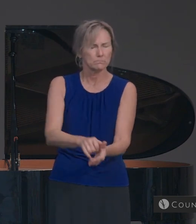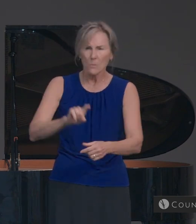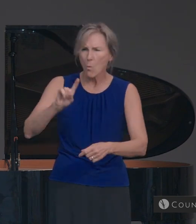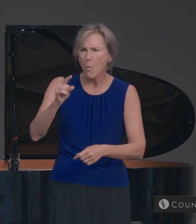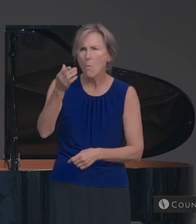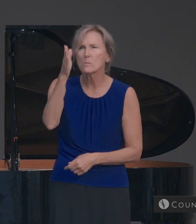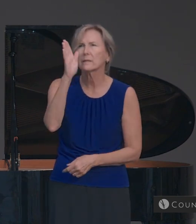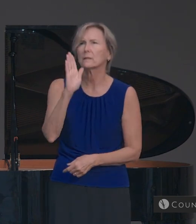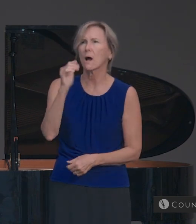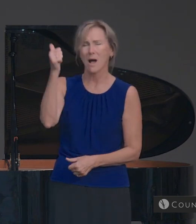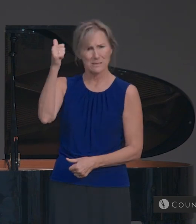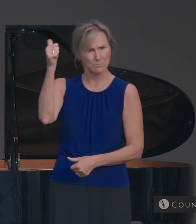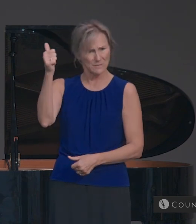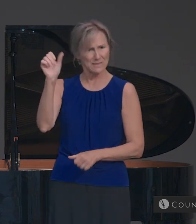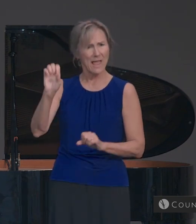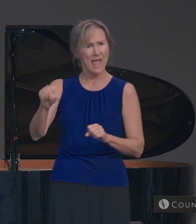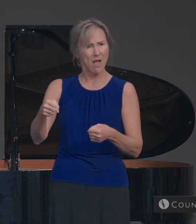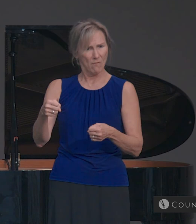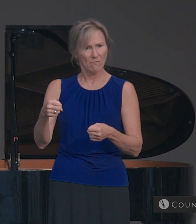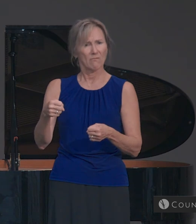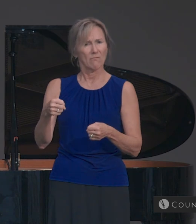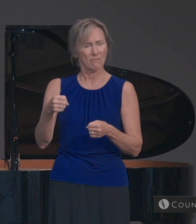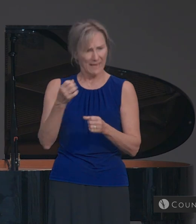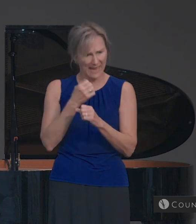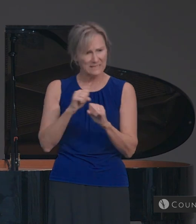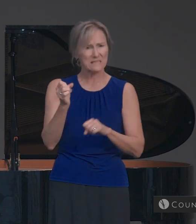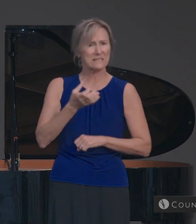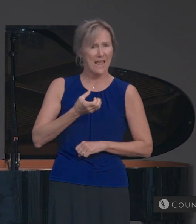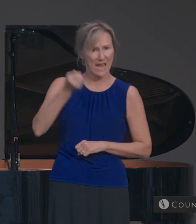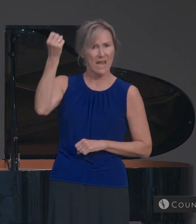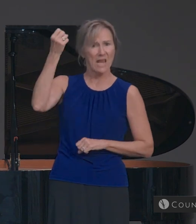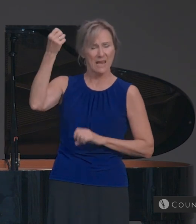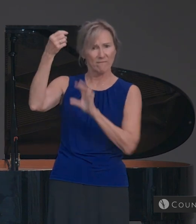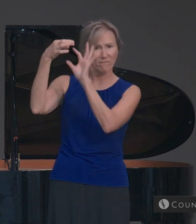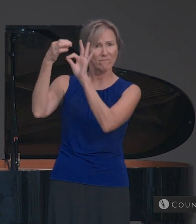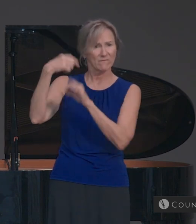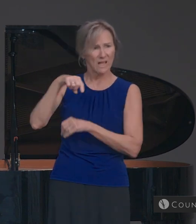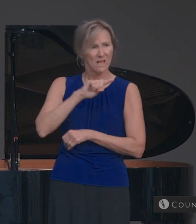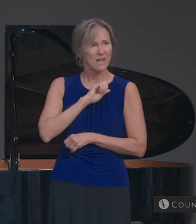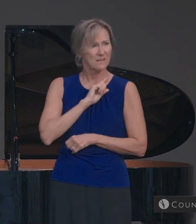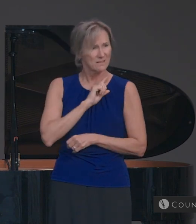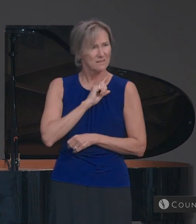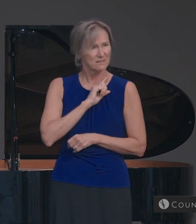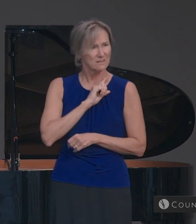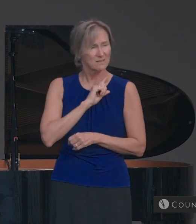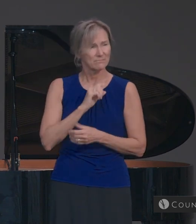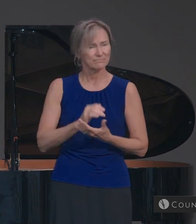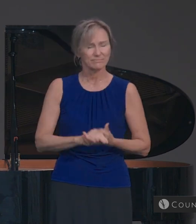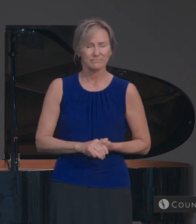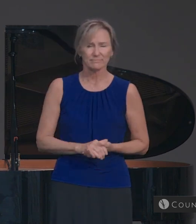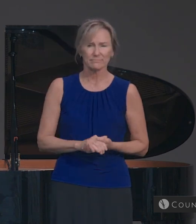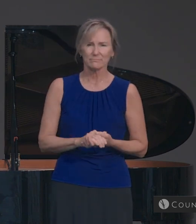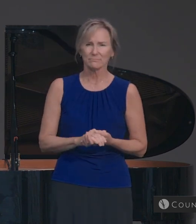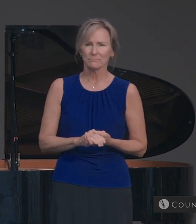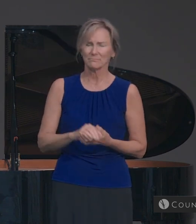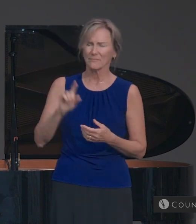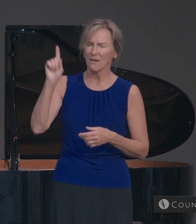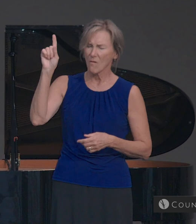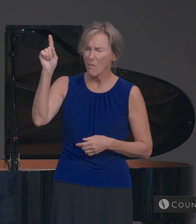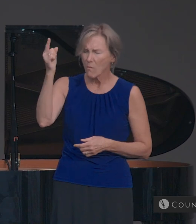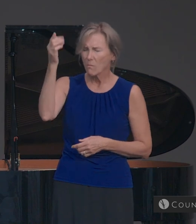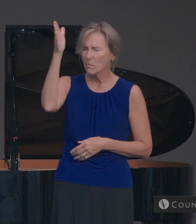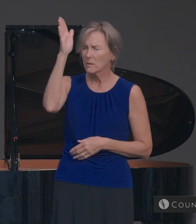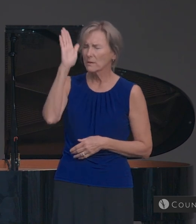God can do this. Just like we talked, what a perfect communion for this point. Only